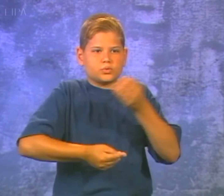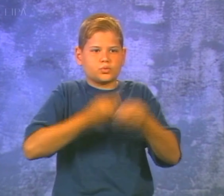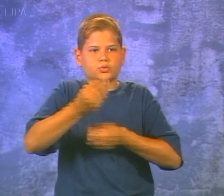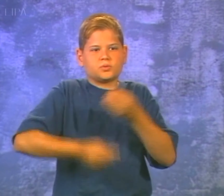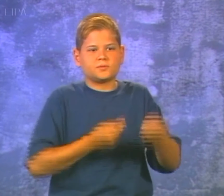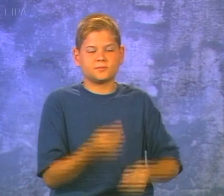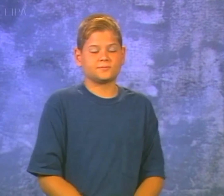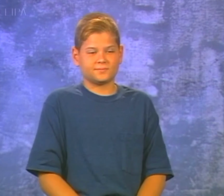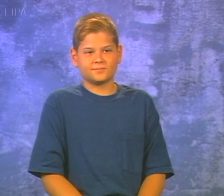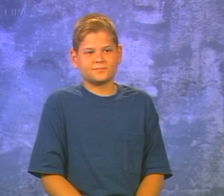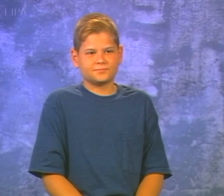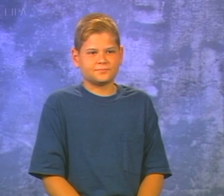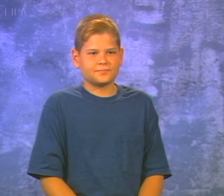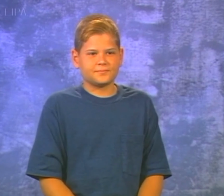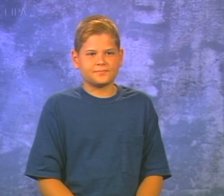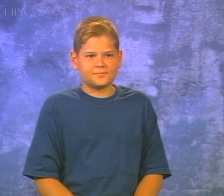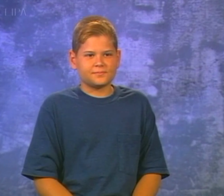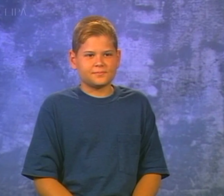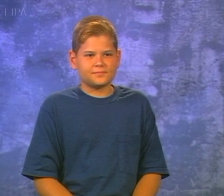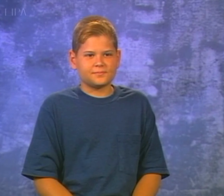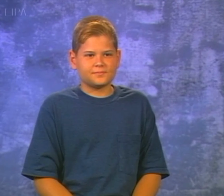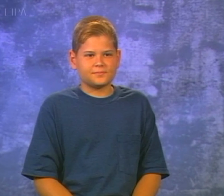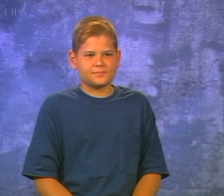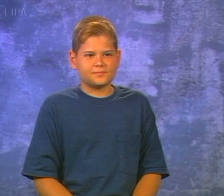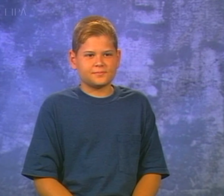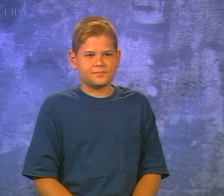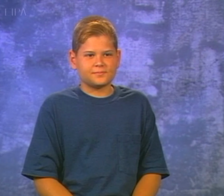And we also have a secretary and then a treasurer who deals with the money.